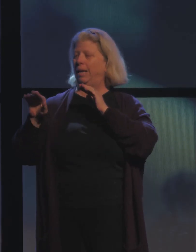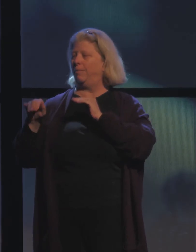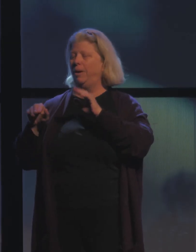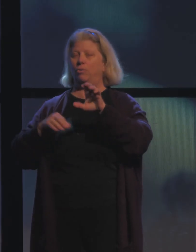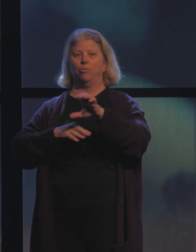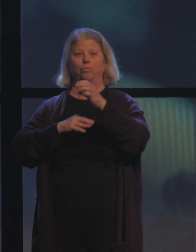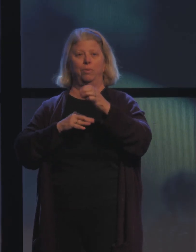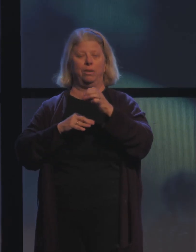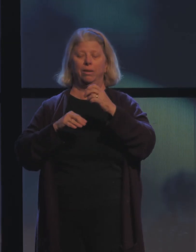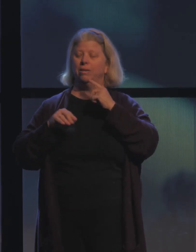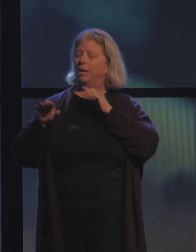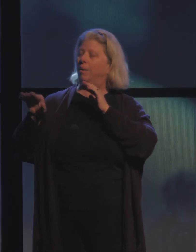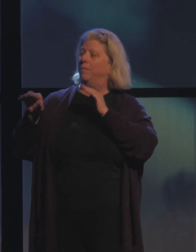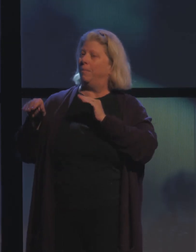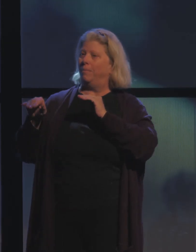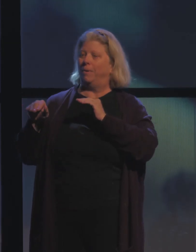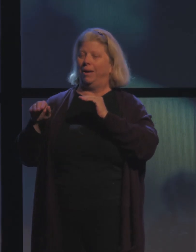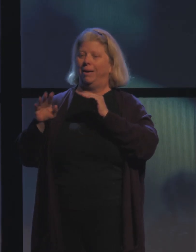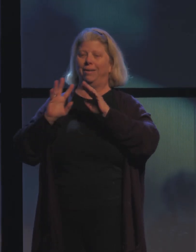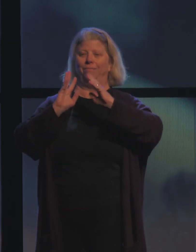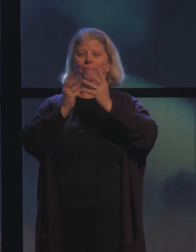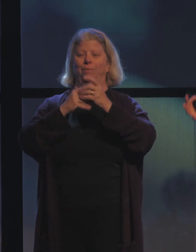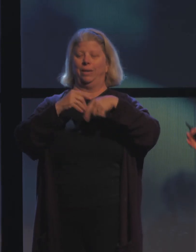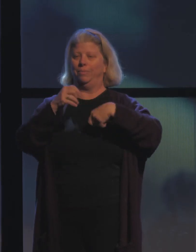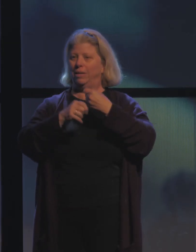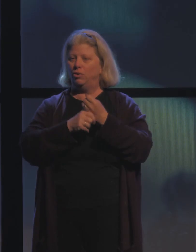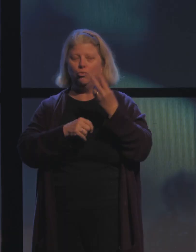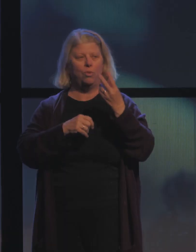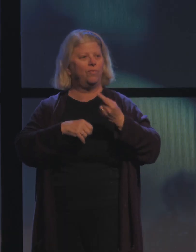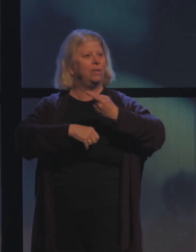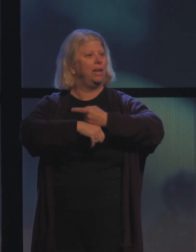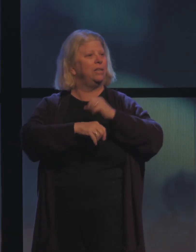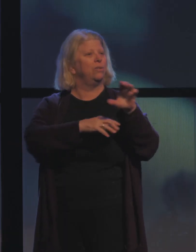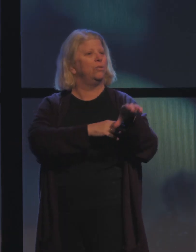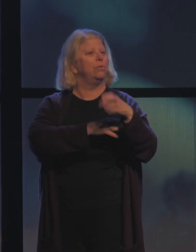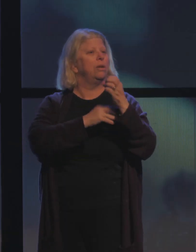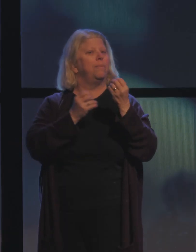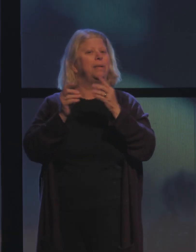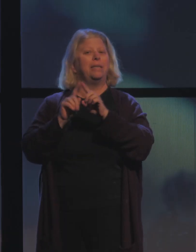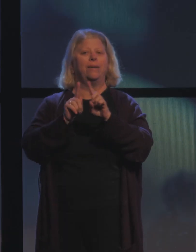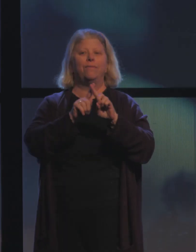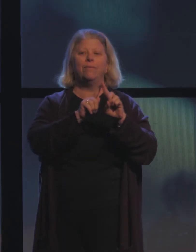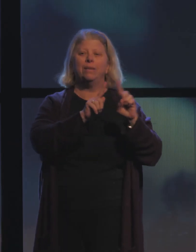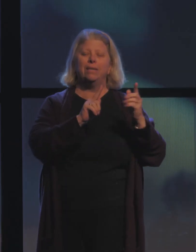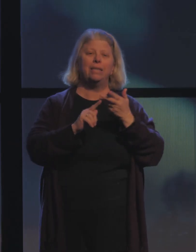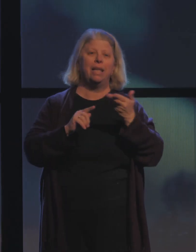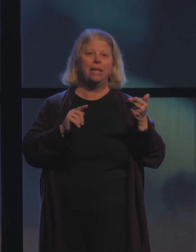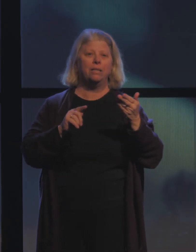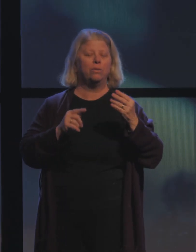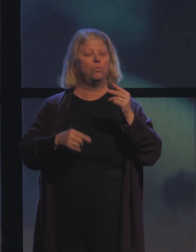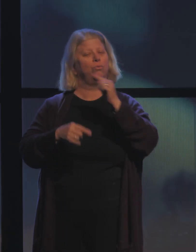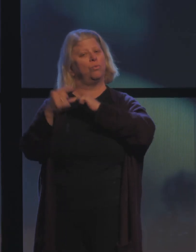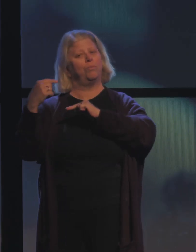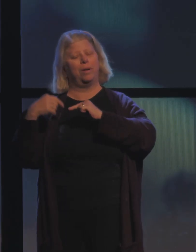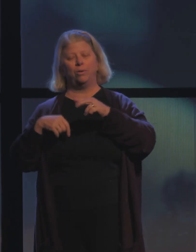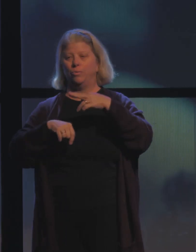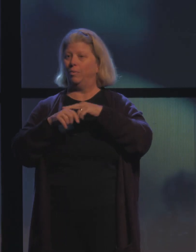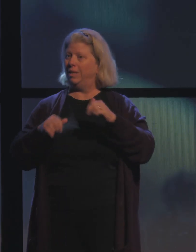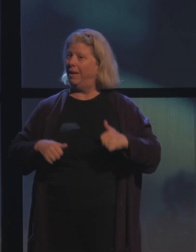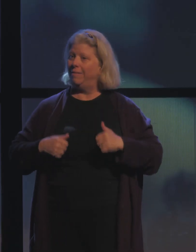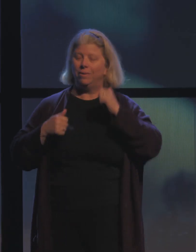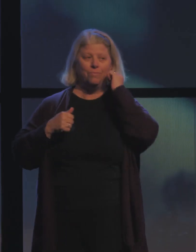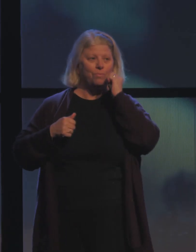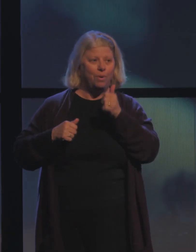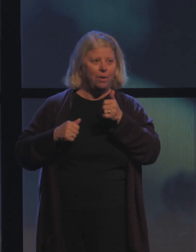Christmas, as we say goodbye to the Advent season, to the 12 days of Christmas, to all of these things, as we maybe even go back to our normal lives